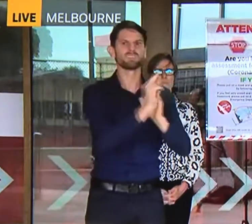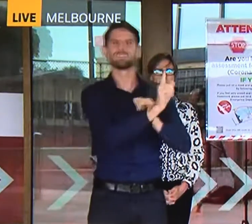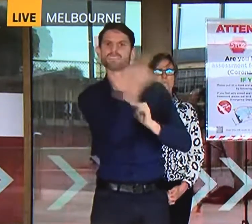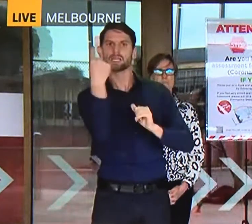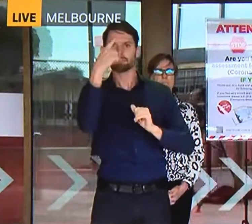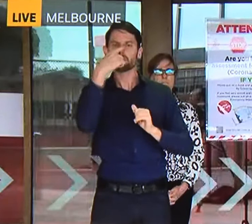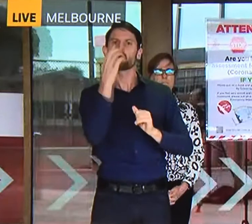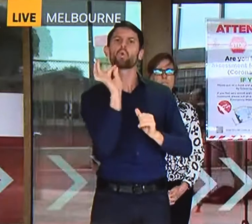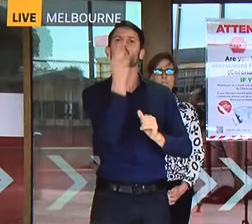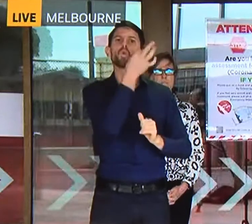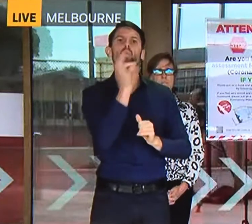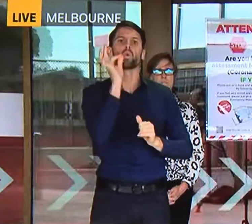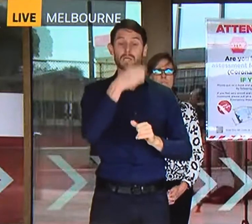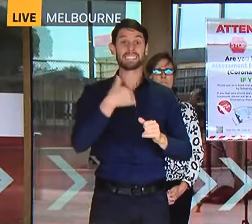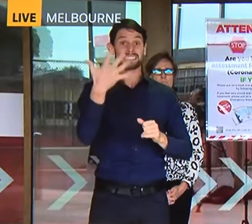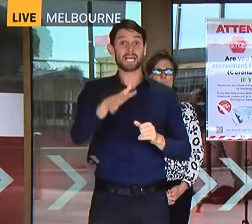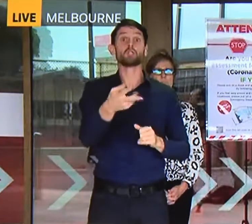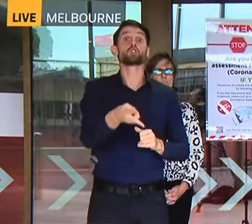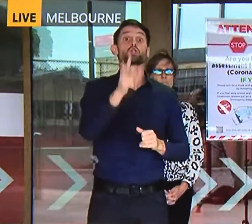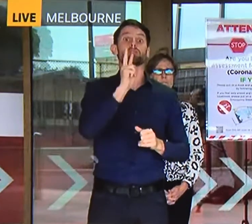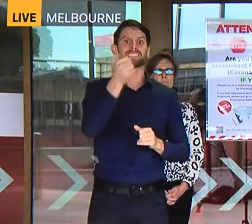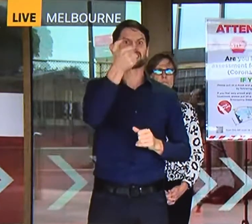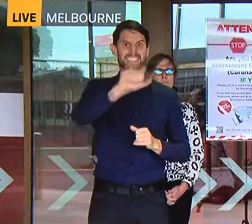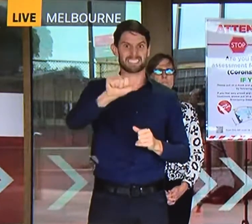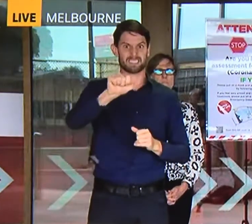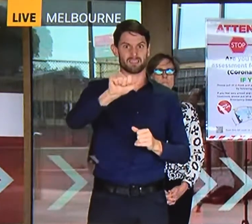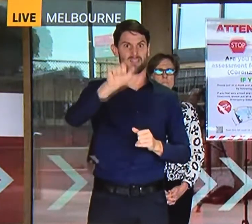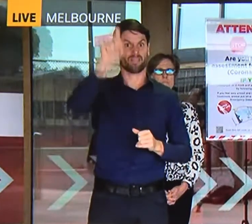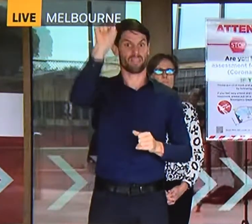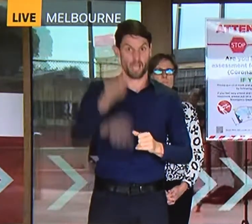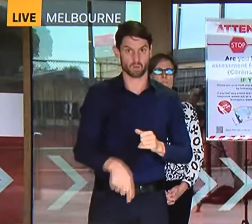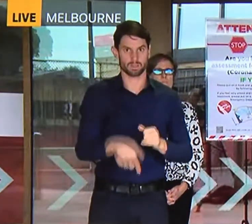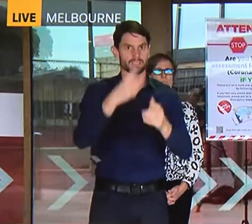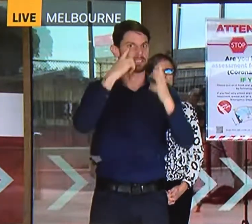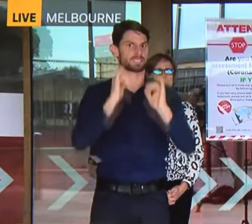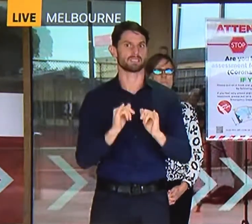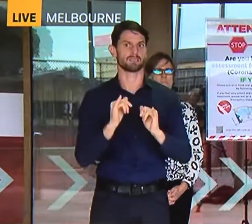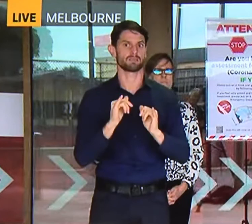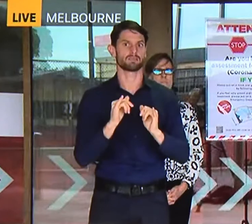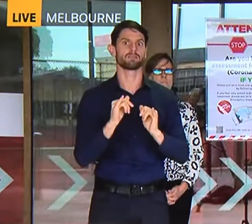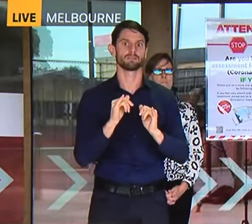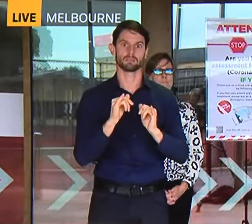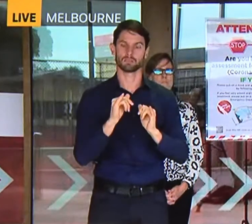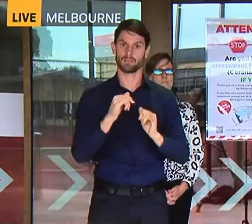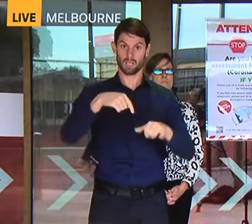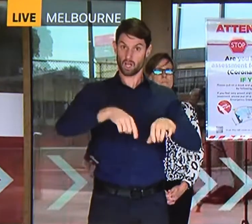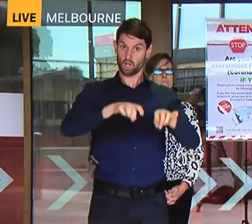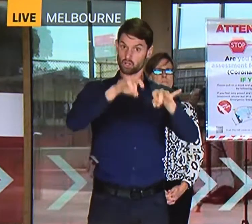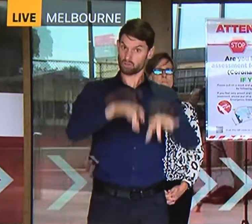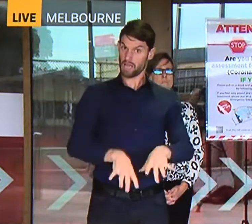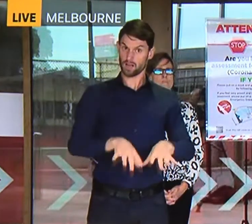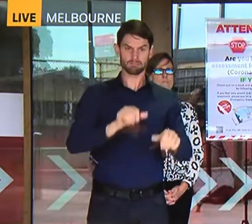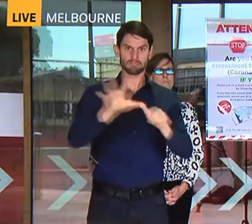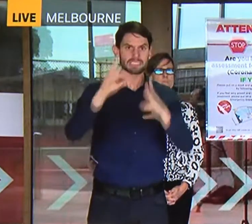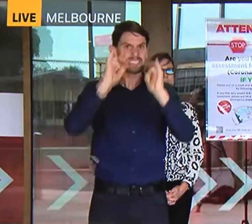over 261,000 tests, that represents for the first time any country that we are